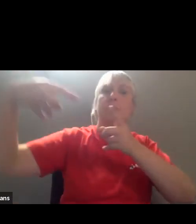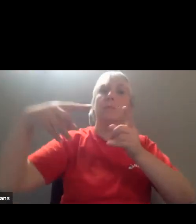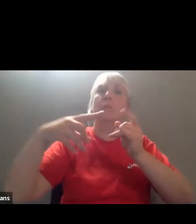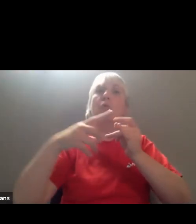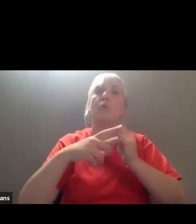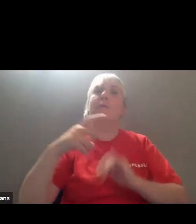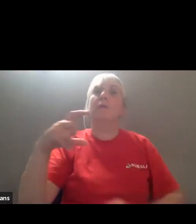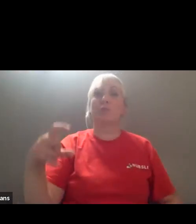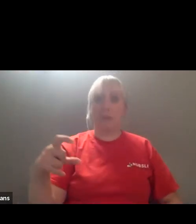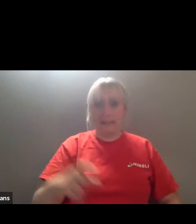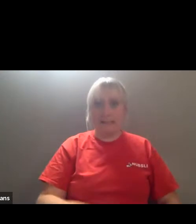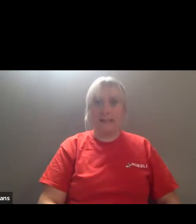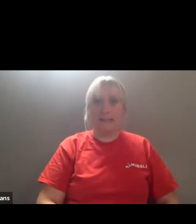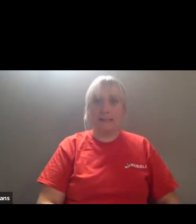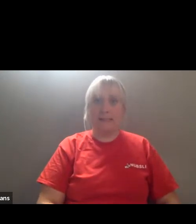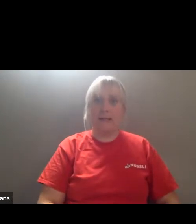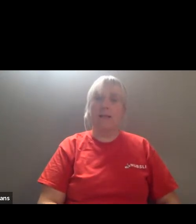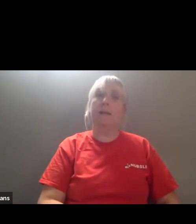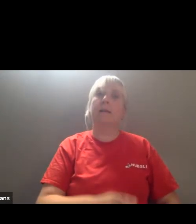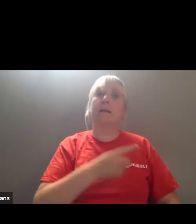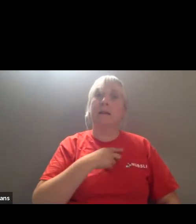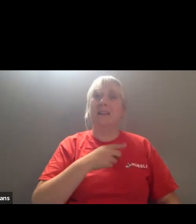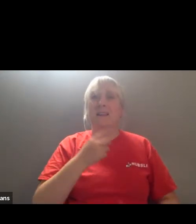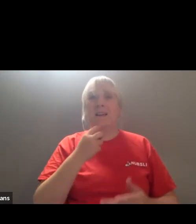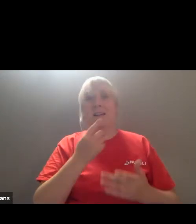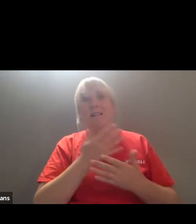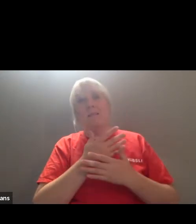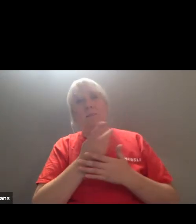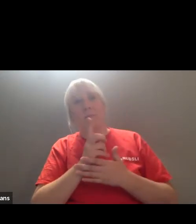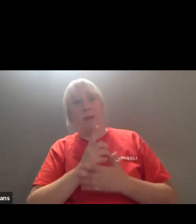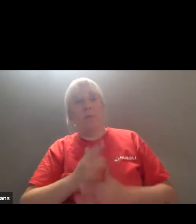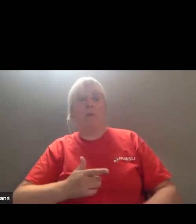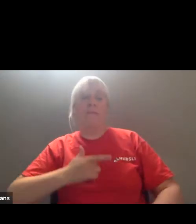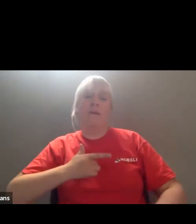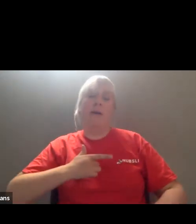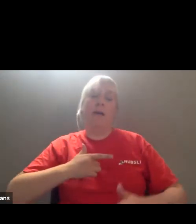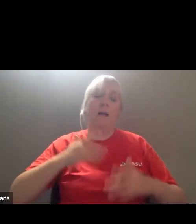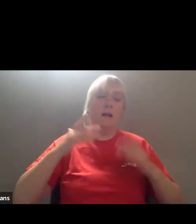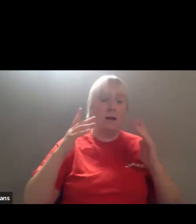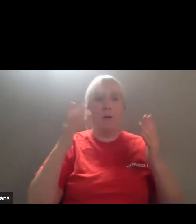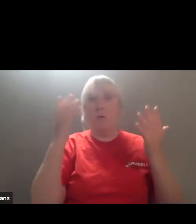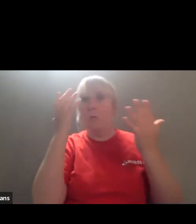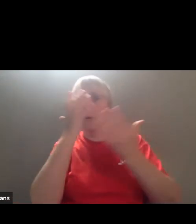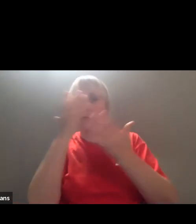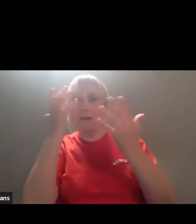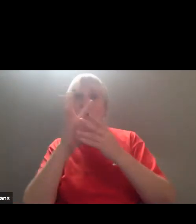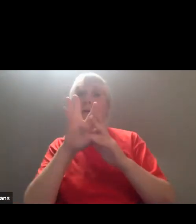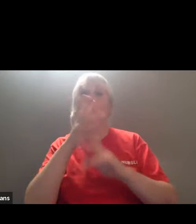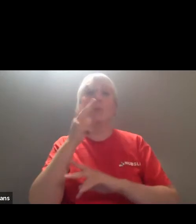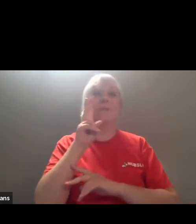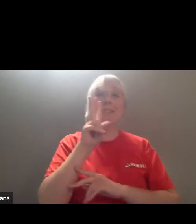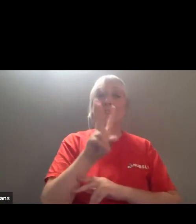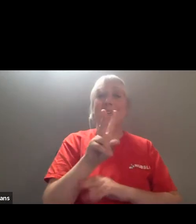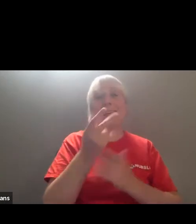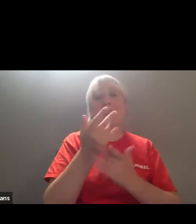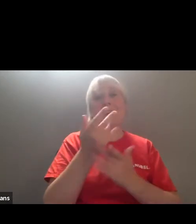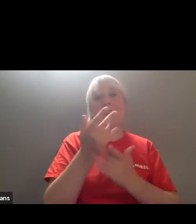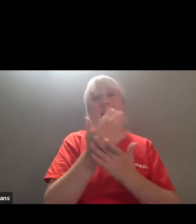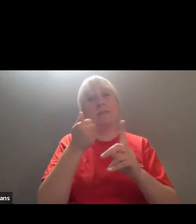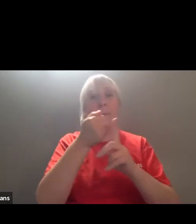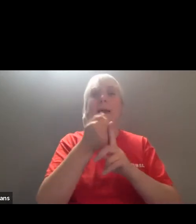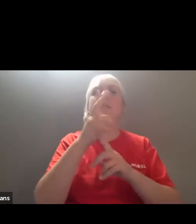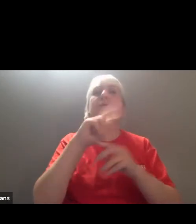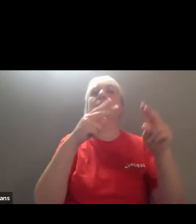you know, there is a lot of despondency out there, but what we have seen with great campaigns led by Sheffield